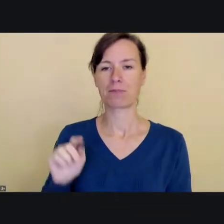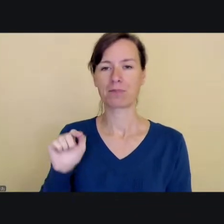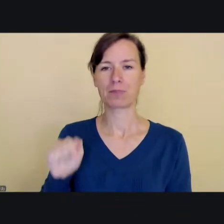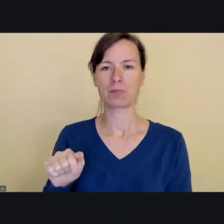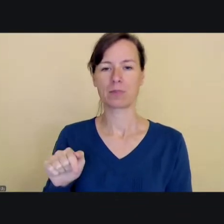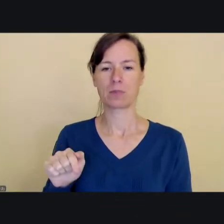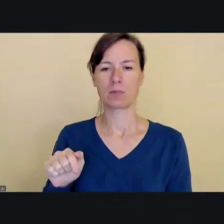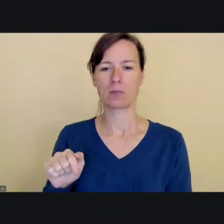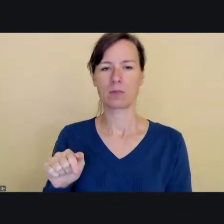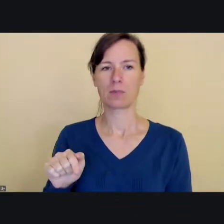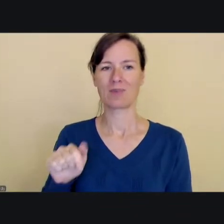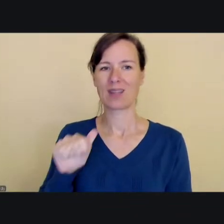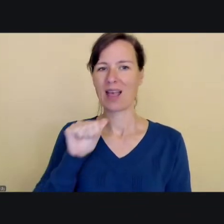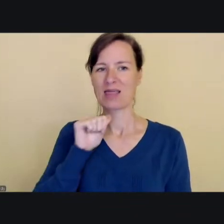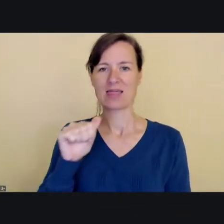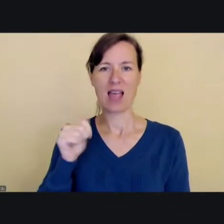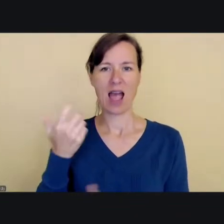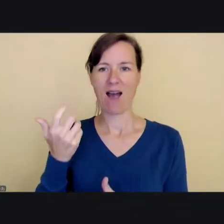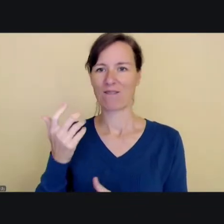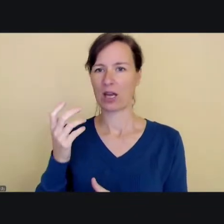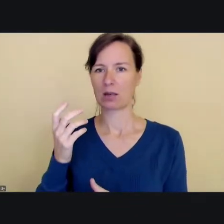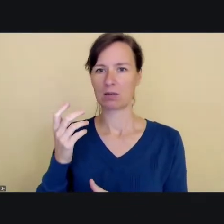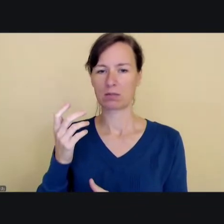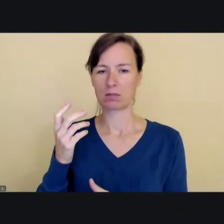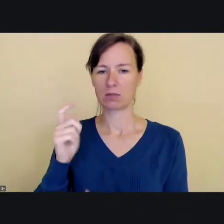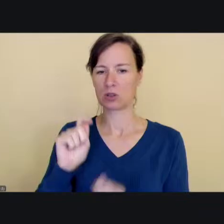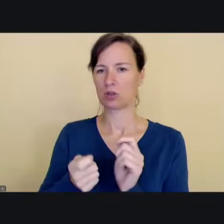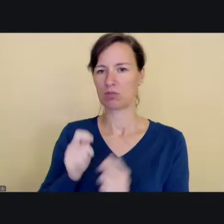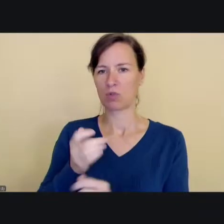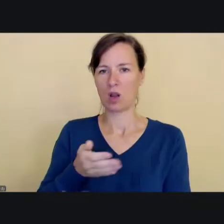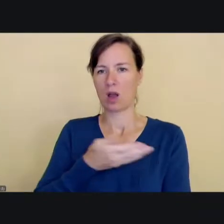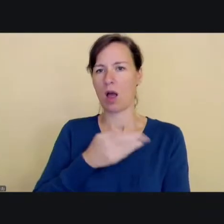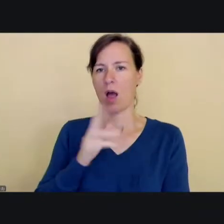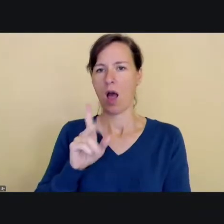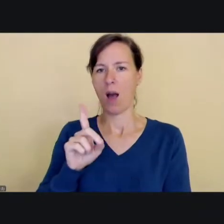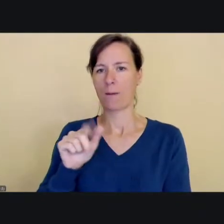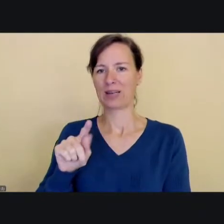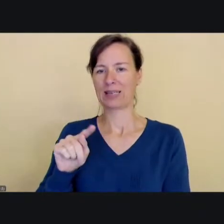updated any of the documents since March of 2024.